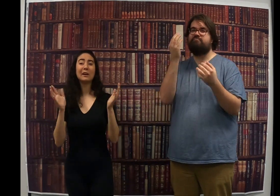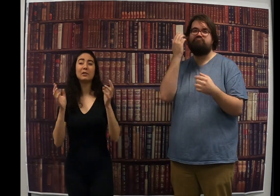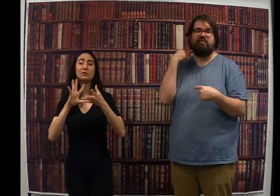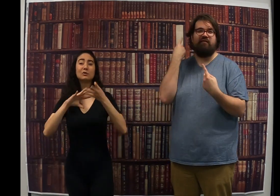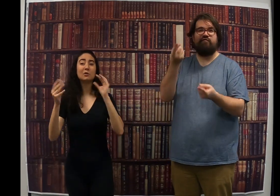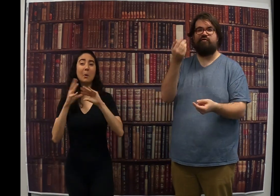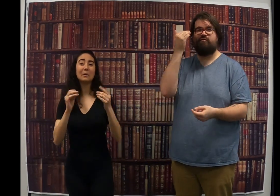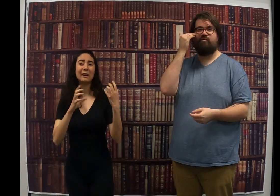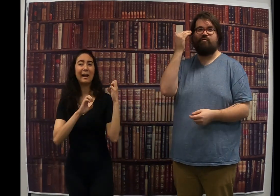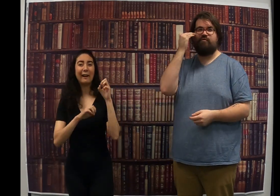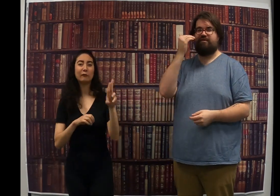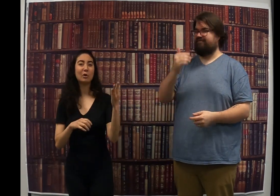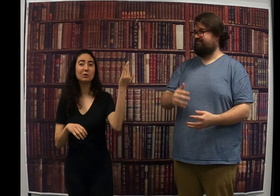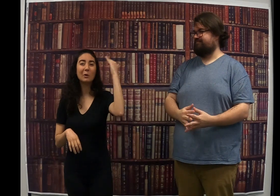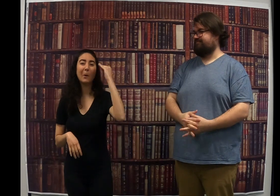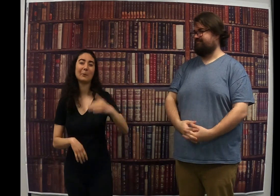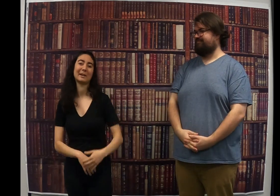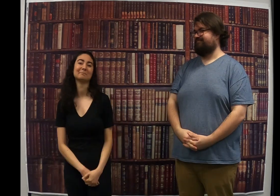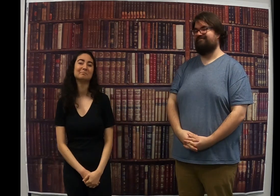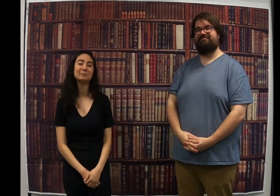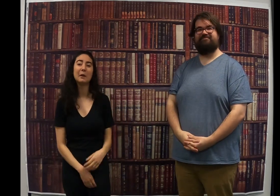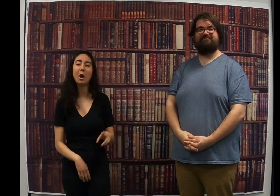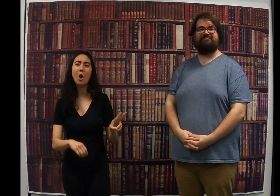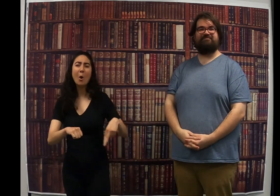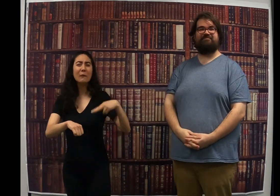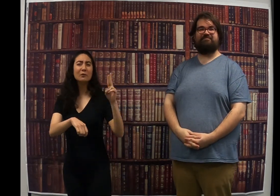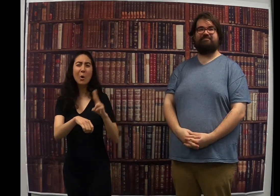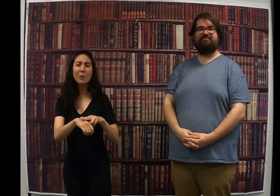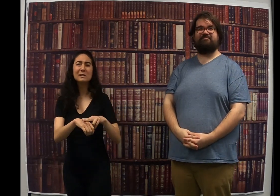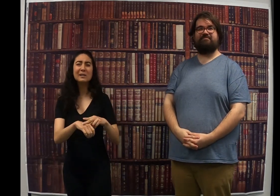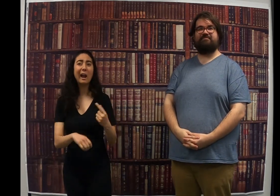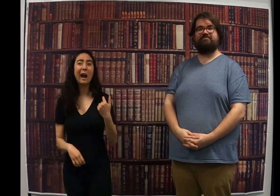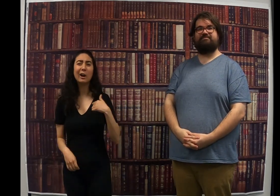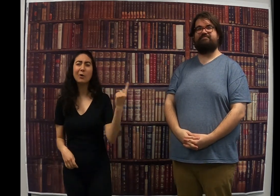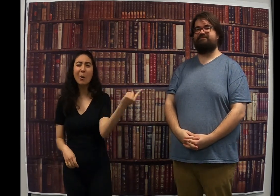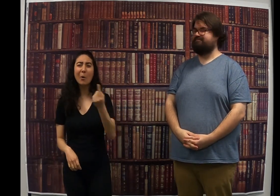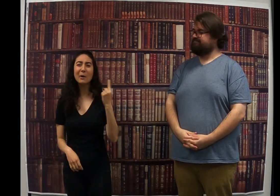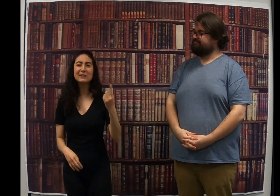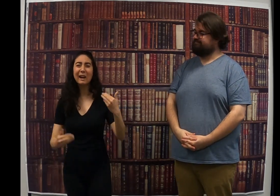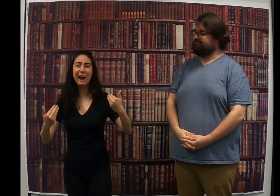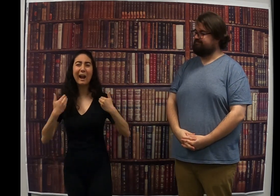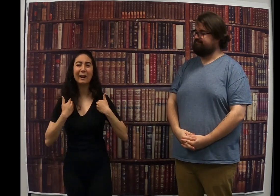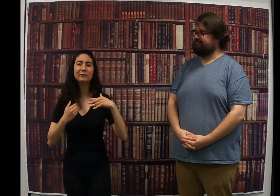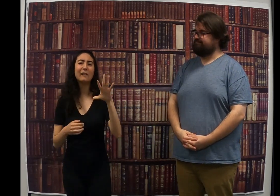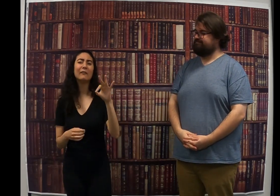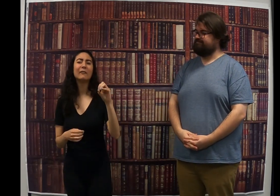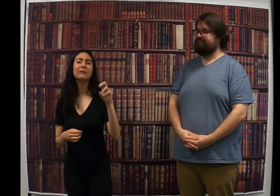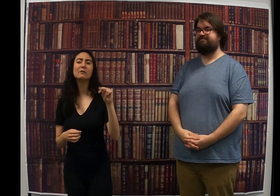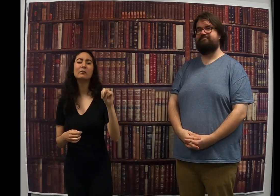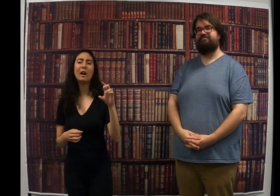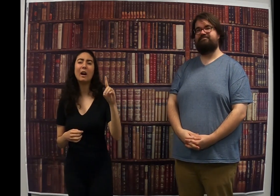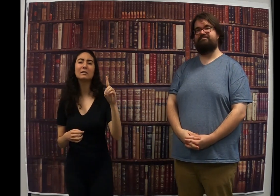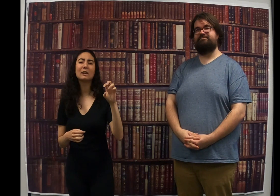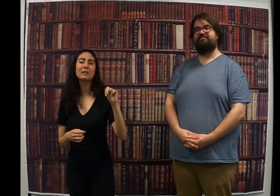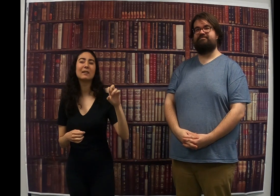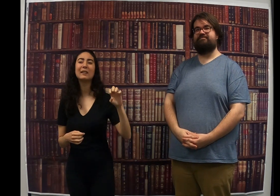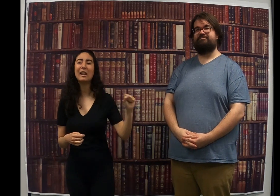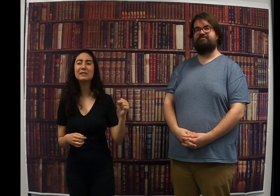The fire burns bright, with stories ever knowing. Of course, I always have a fondness for a tale